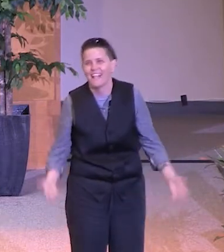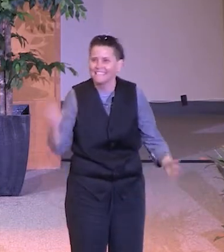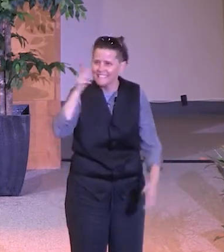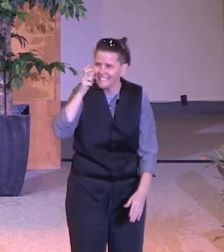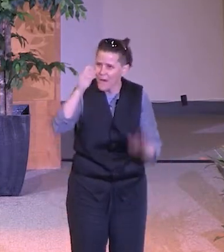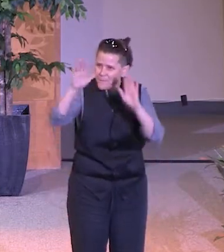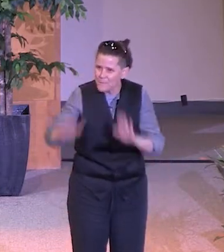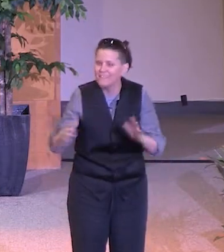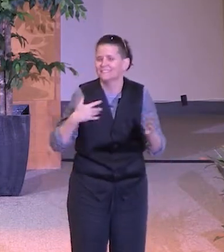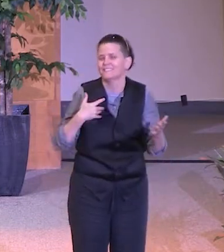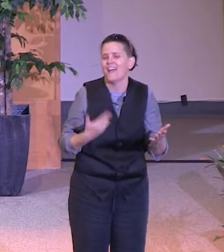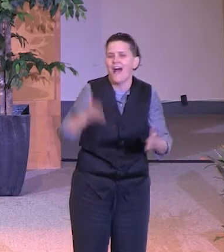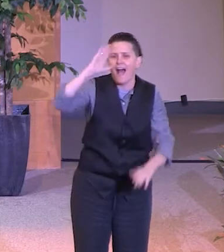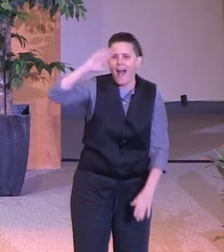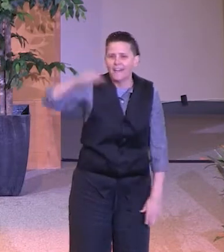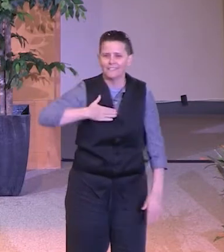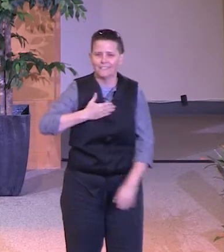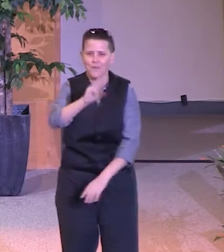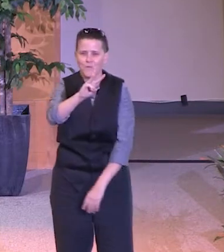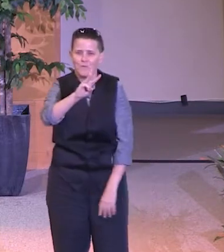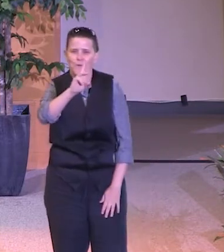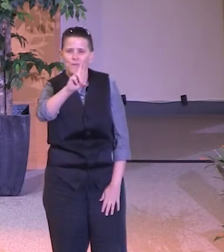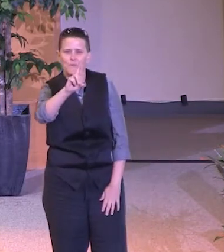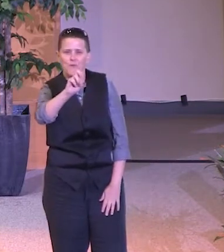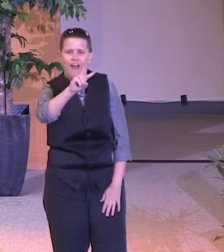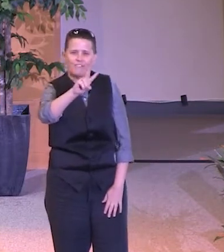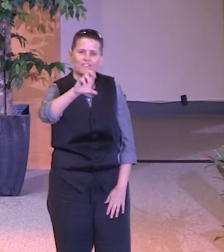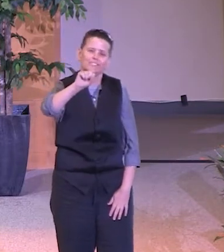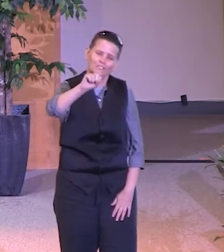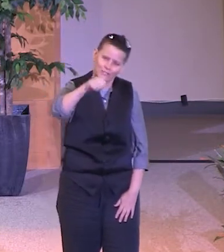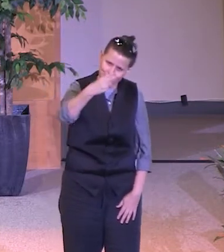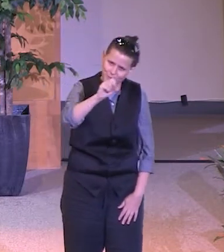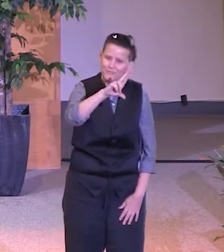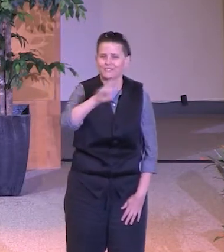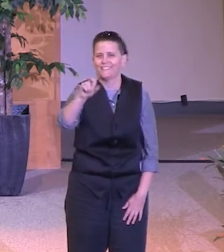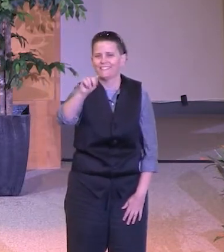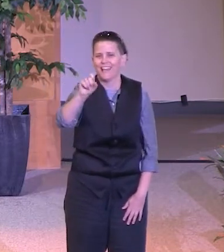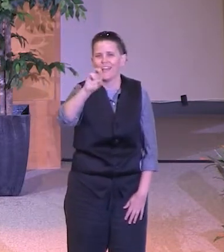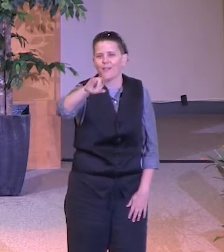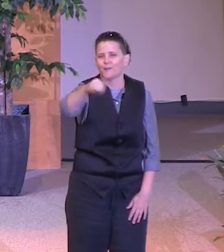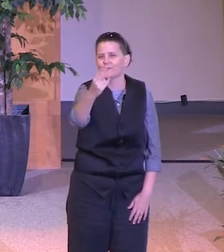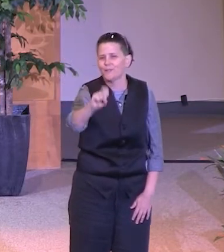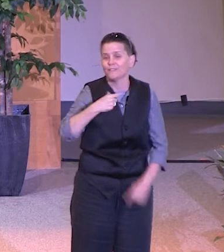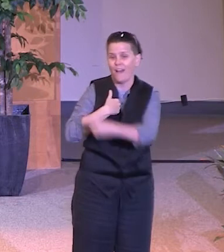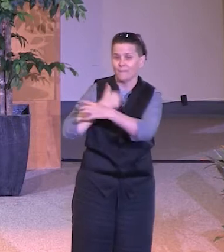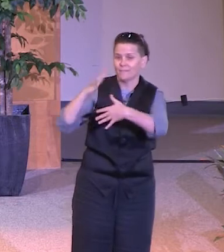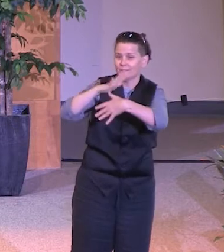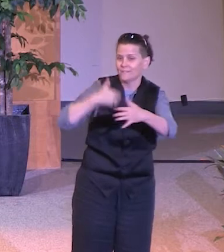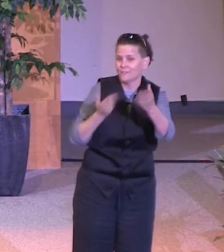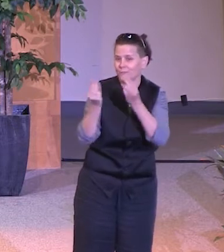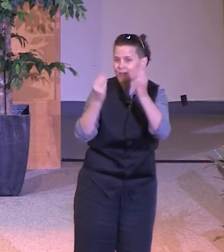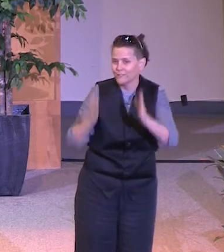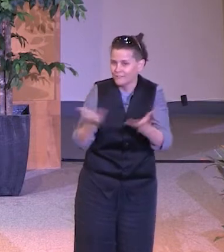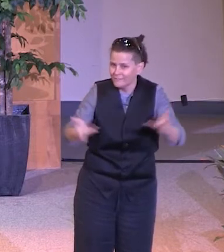Beautiful. Hi, everyone. Welcome. I'm Reverend Cherie Taylor-Jones. I'm the senior minister here at Unity Church of the Hills, and I'm so glad that you could join